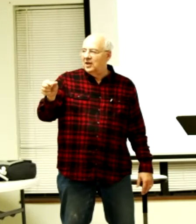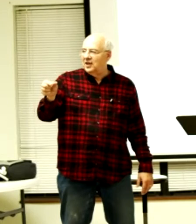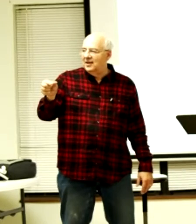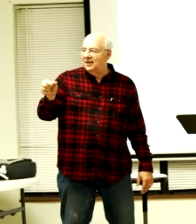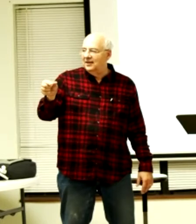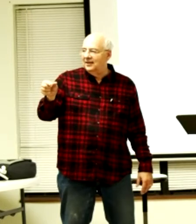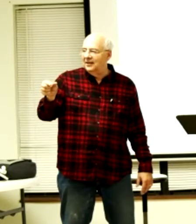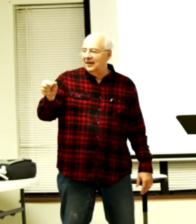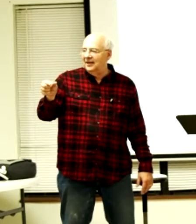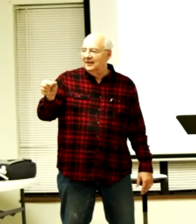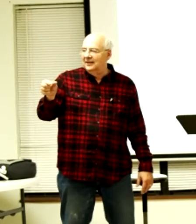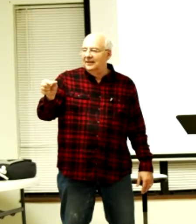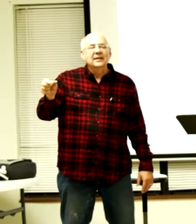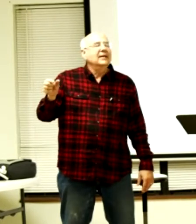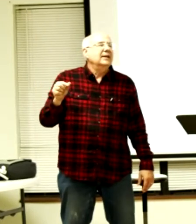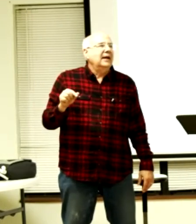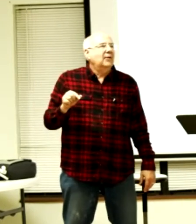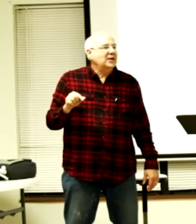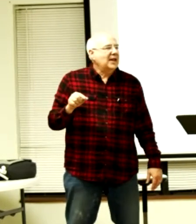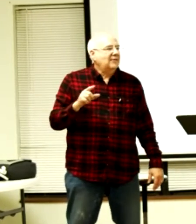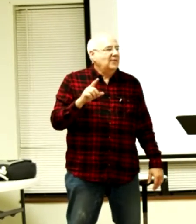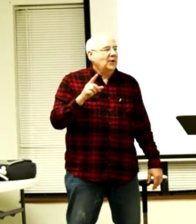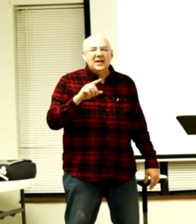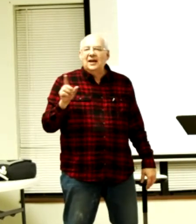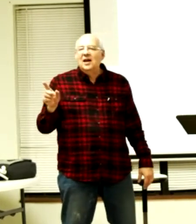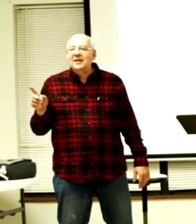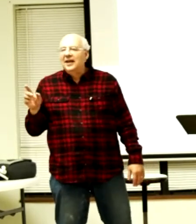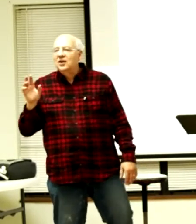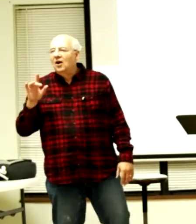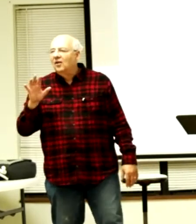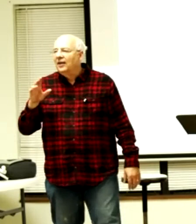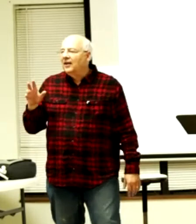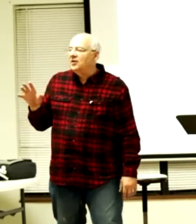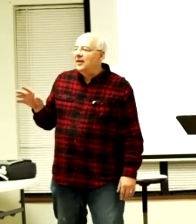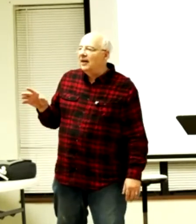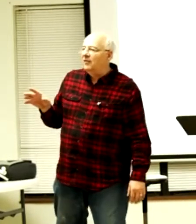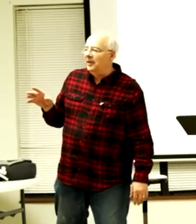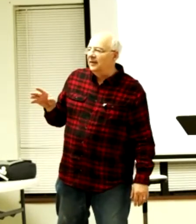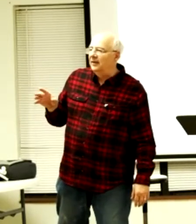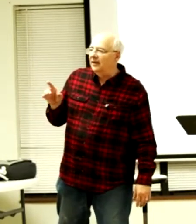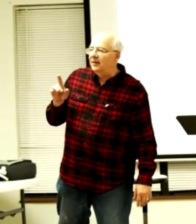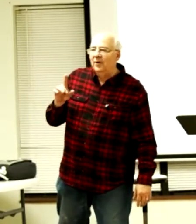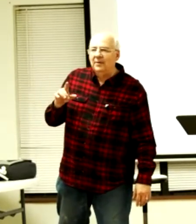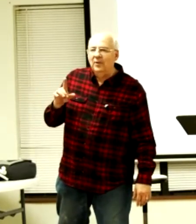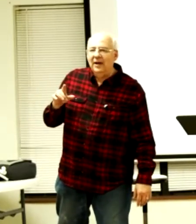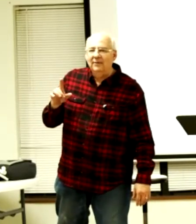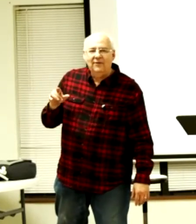H-O-G. Okay. Now, what is that line that has all the letters in the alphabet? The quick brown